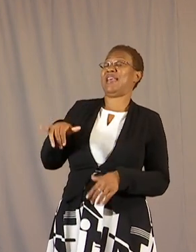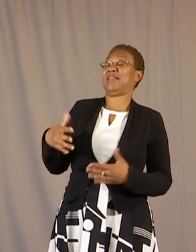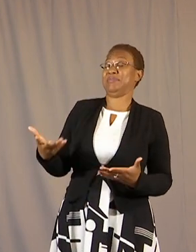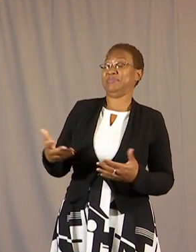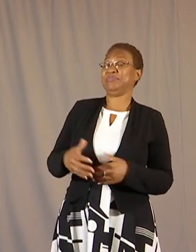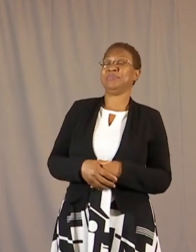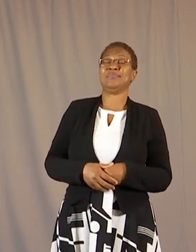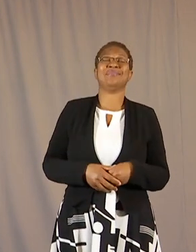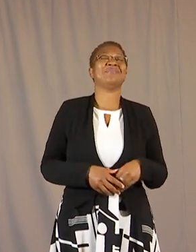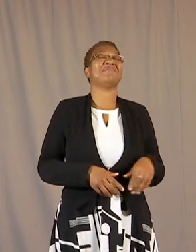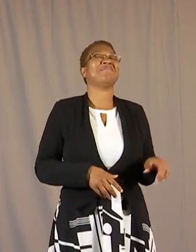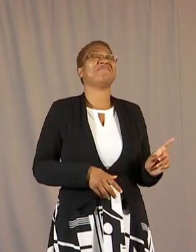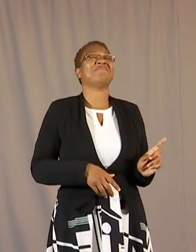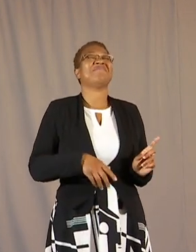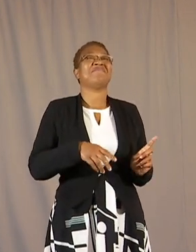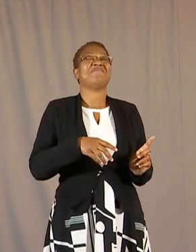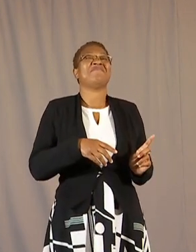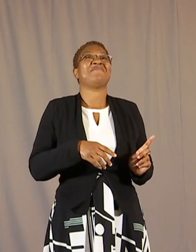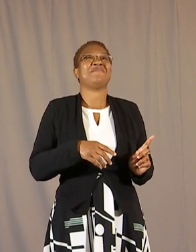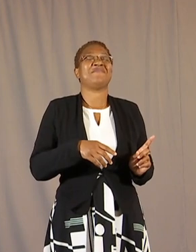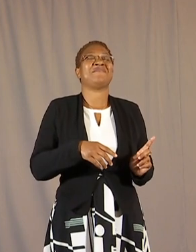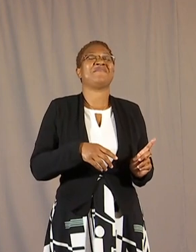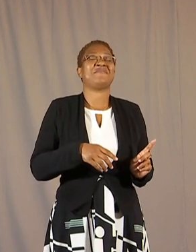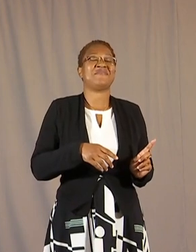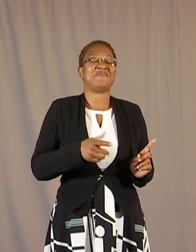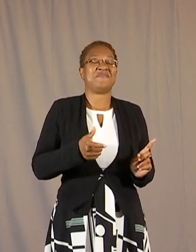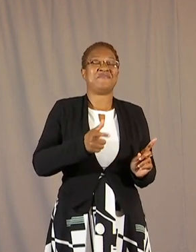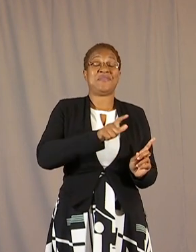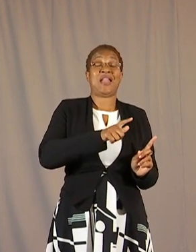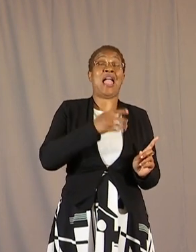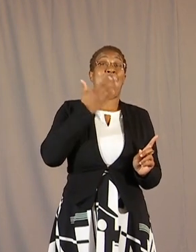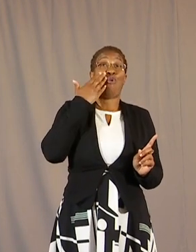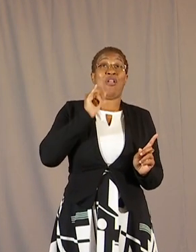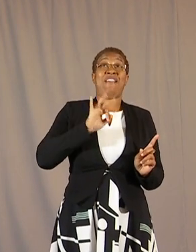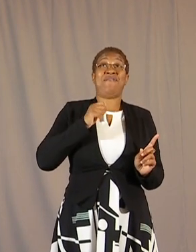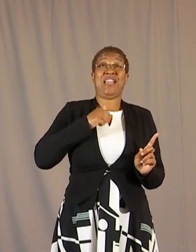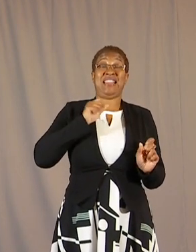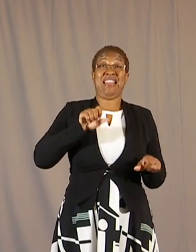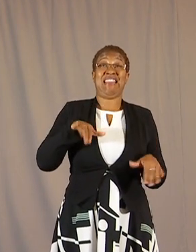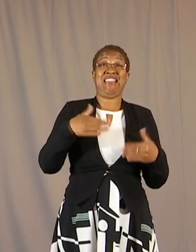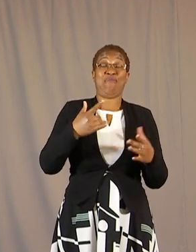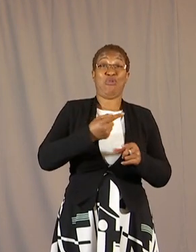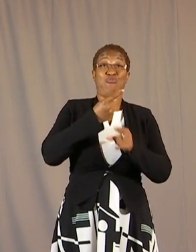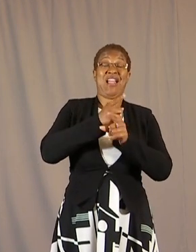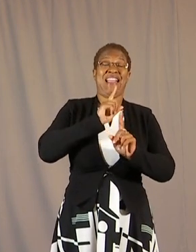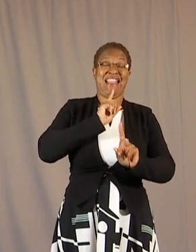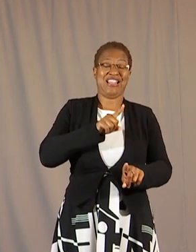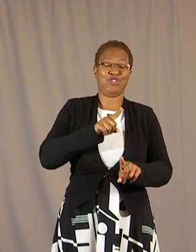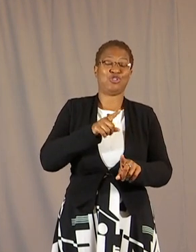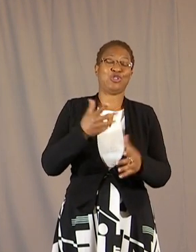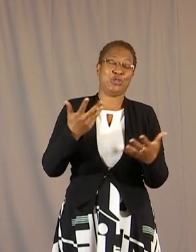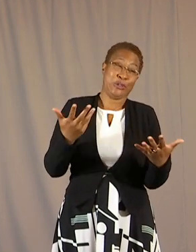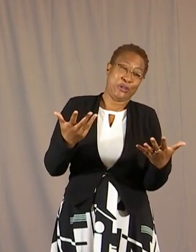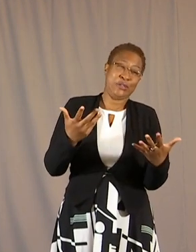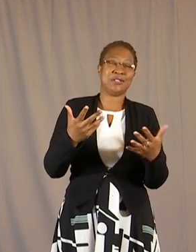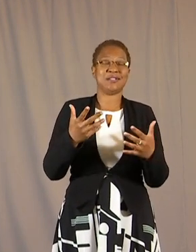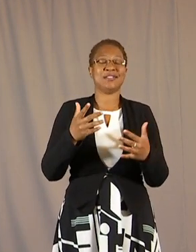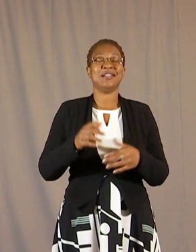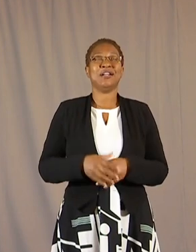I can start. I don't know. Be able to give the right answer, but you know,